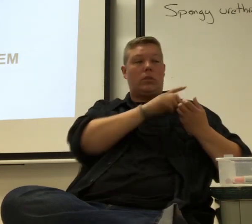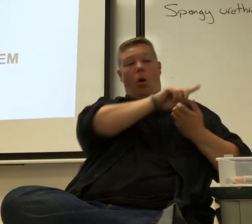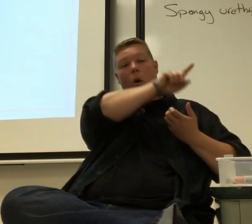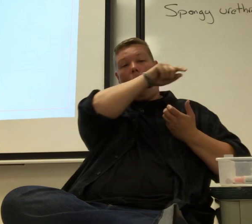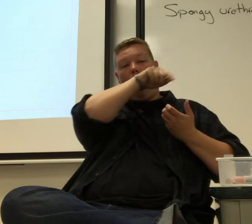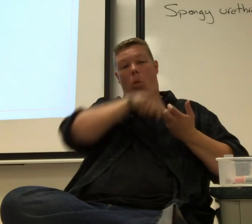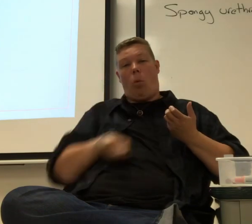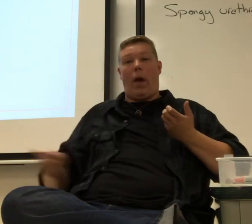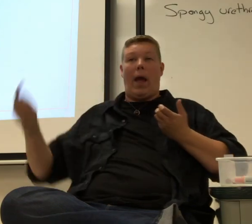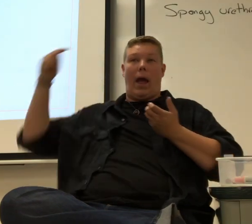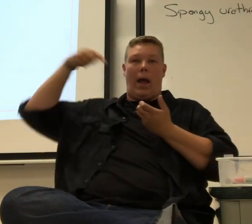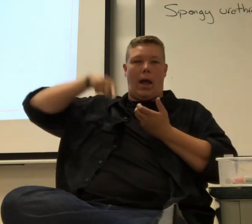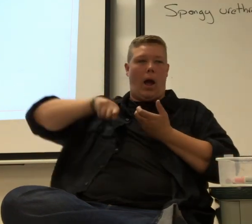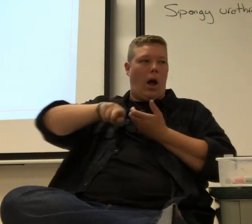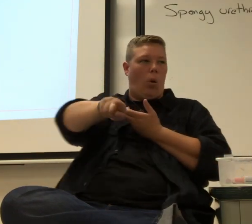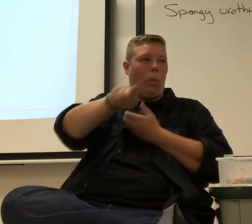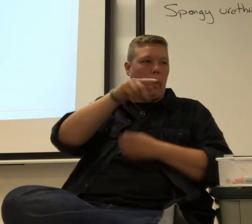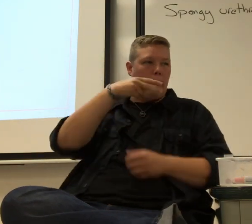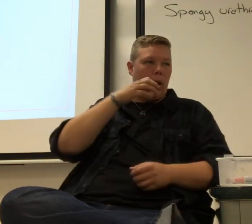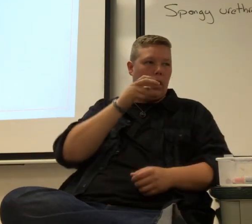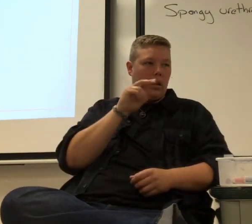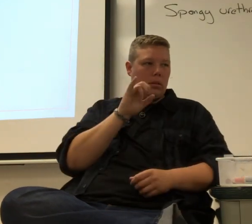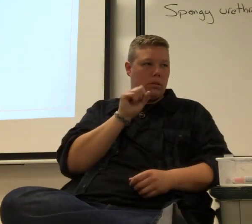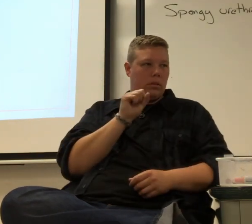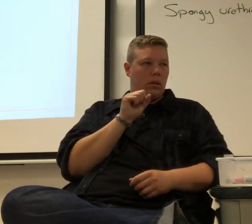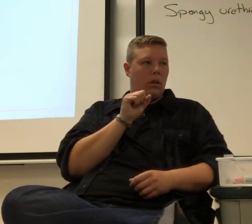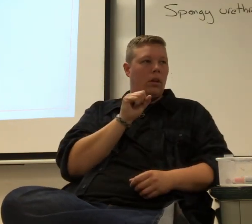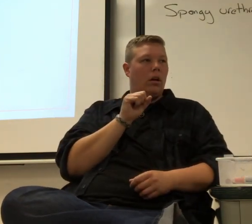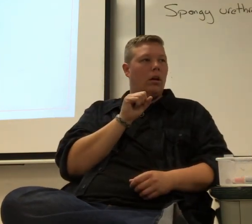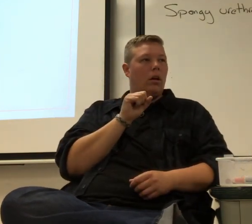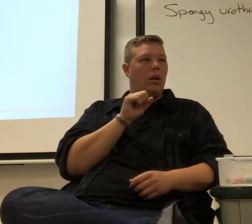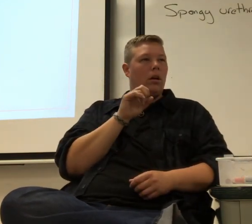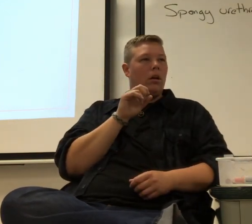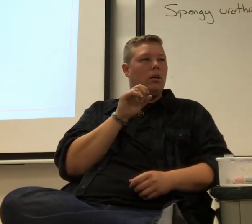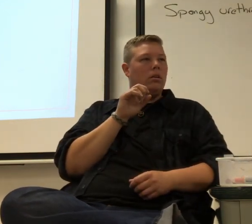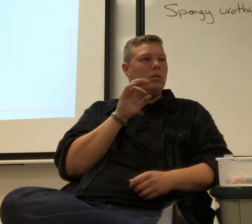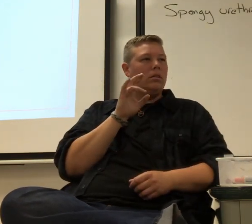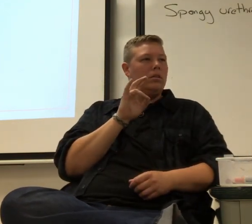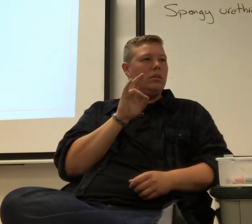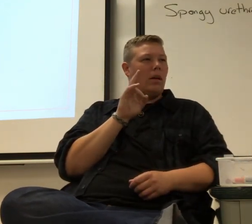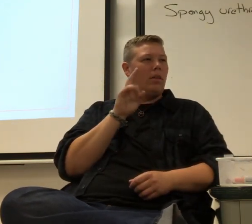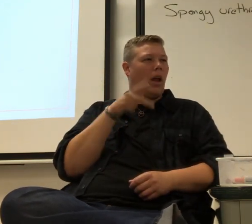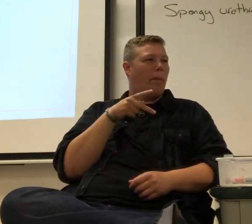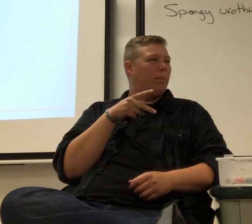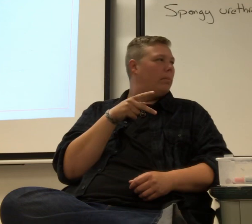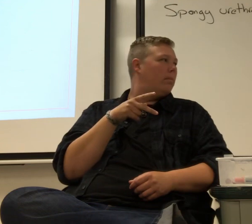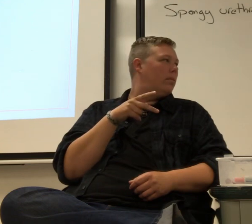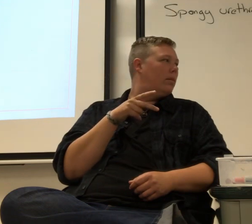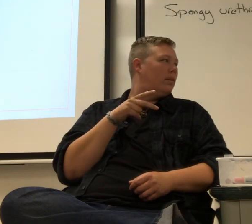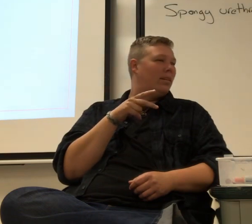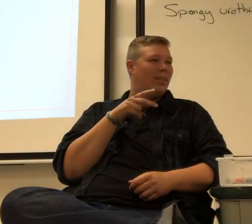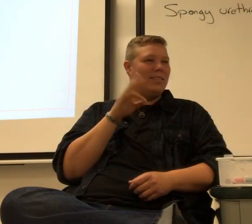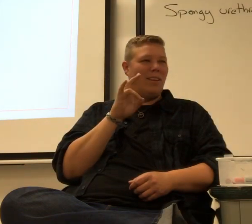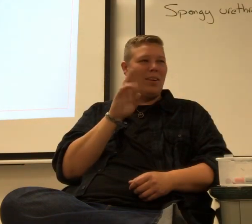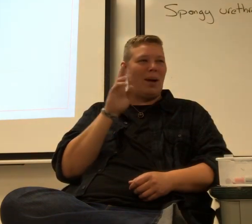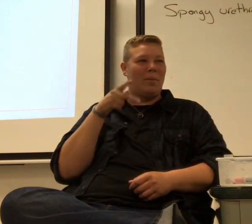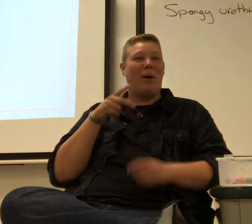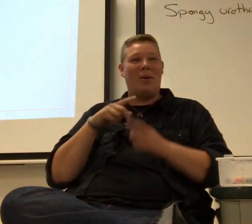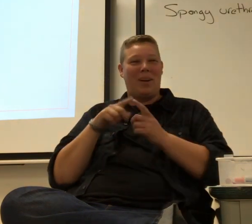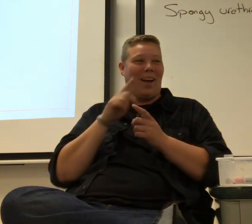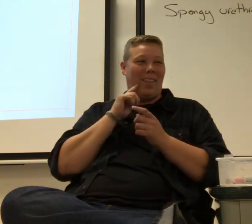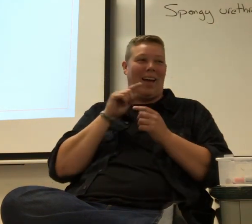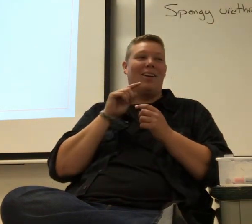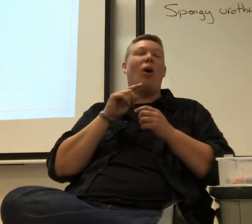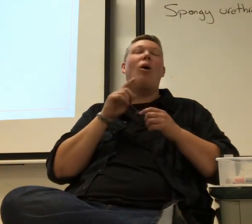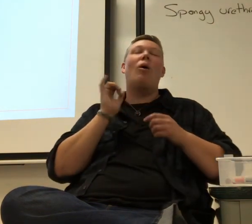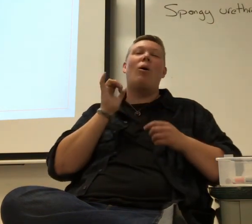the penis. And a simple memory jogger, 7-Up, well, it's really an overview. Seminiferous tubule, epididymis,